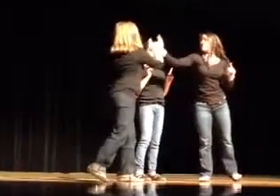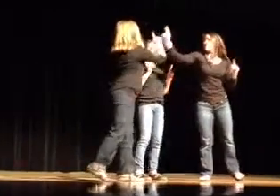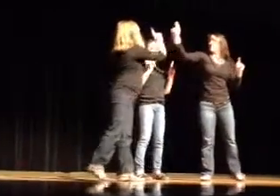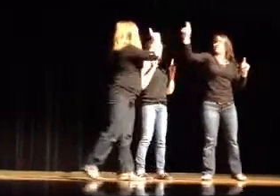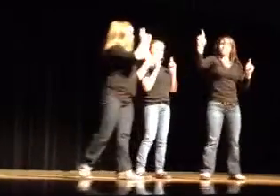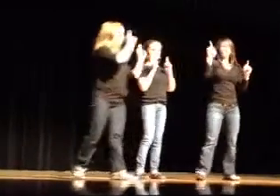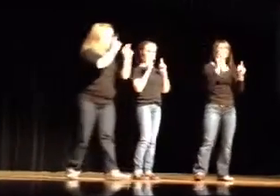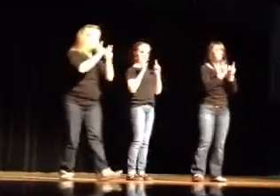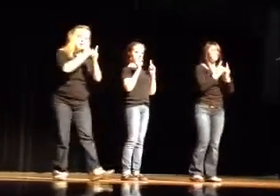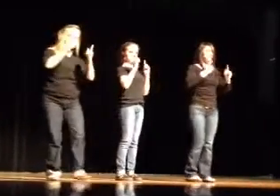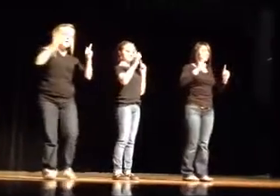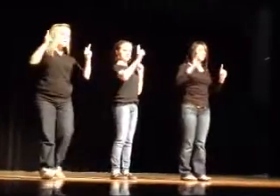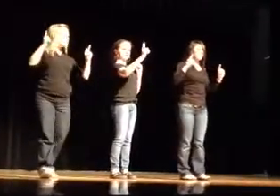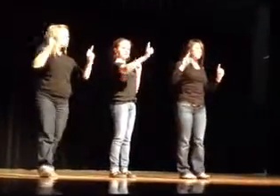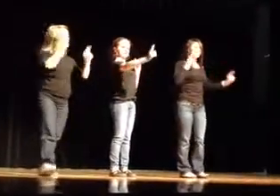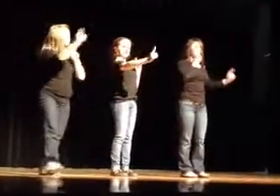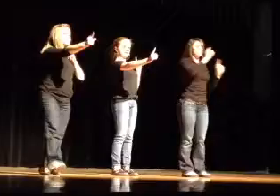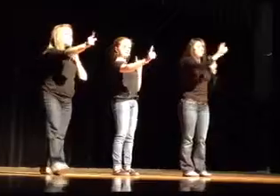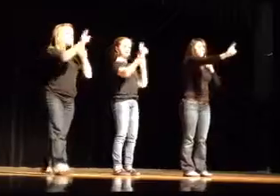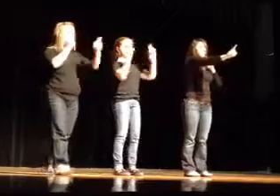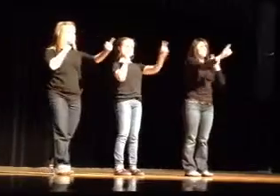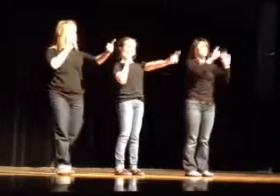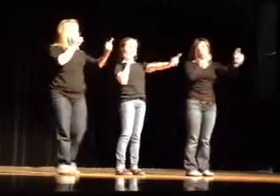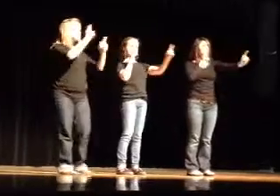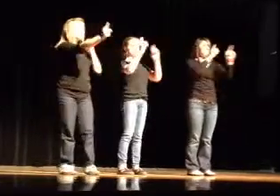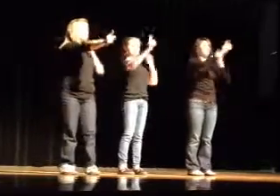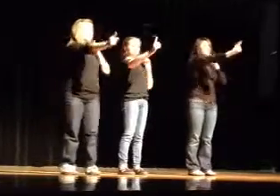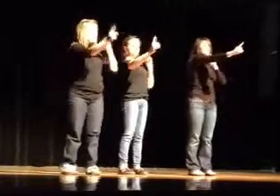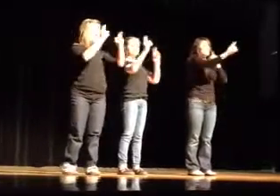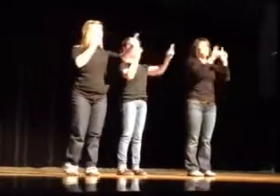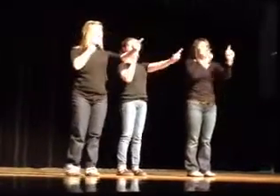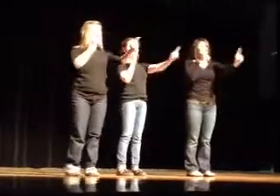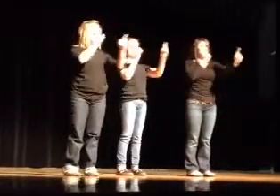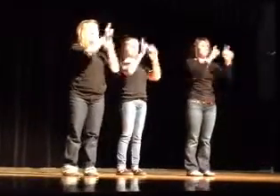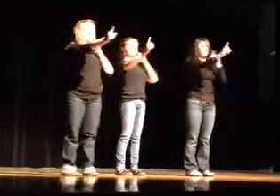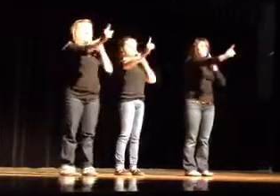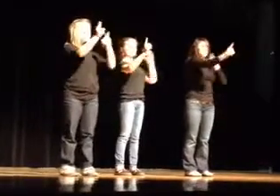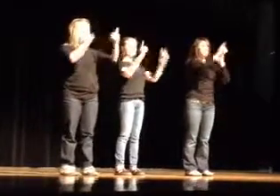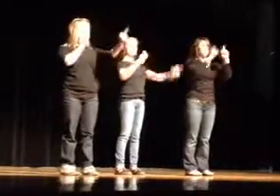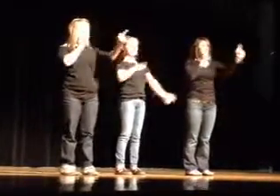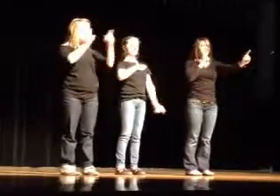The word becomes the action in this language of the heart.